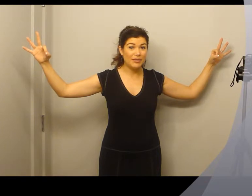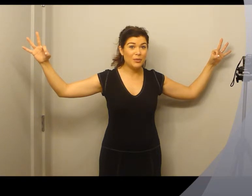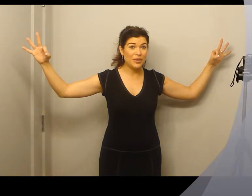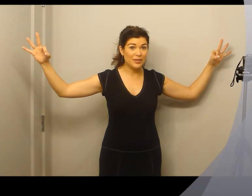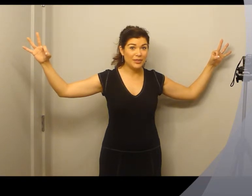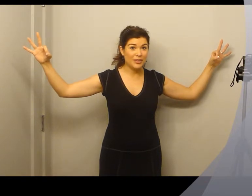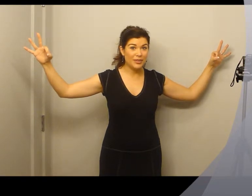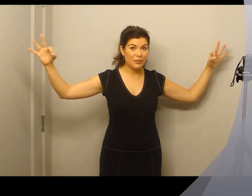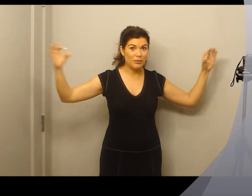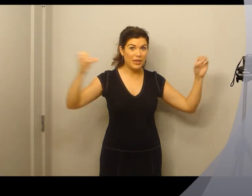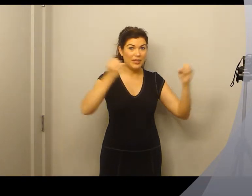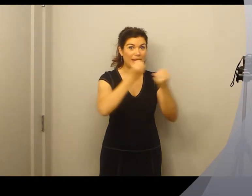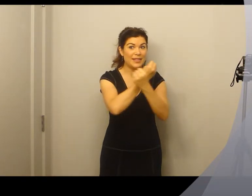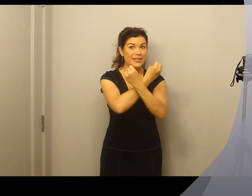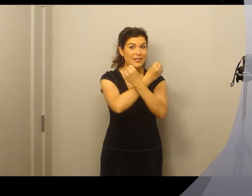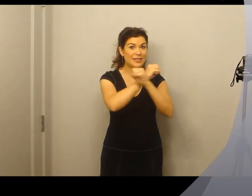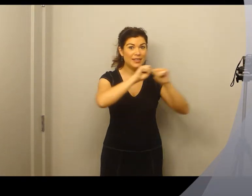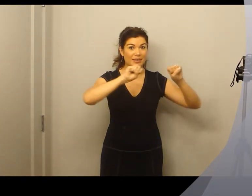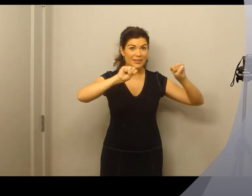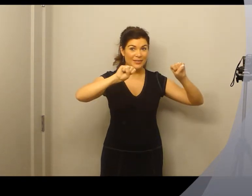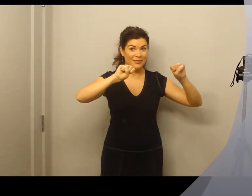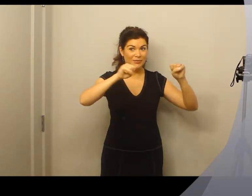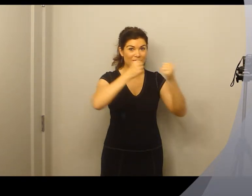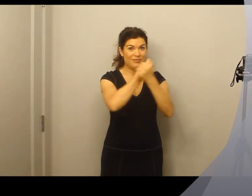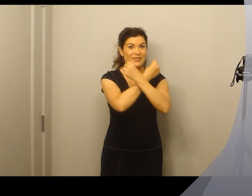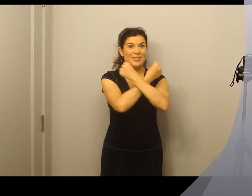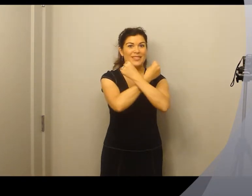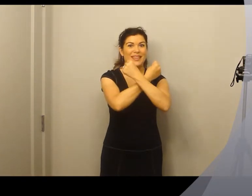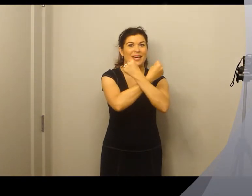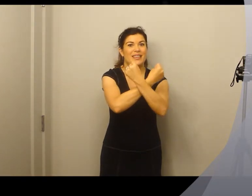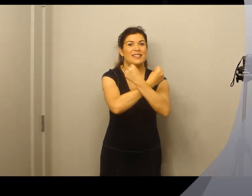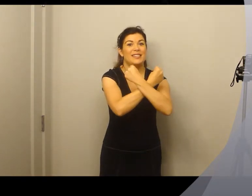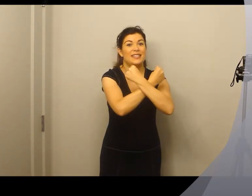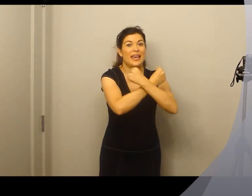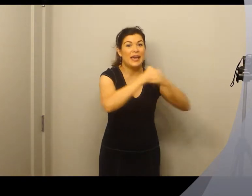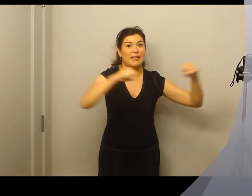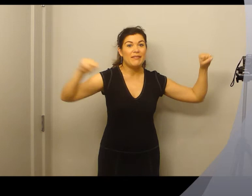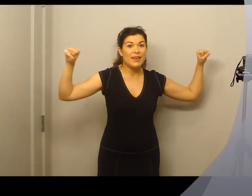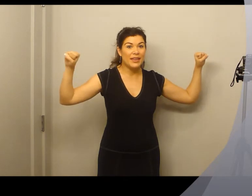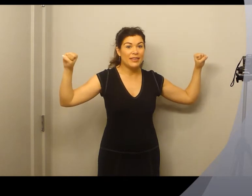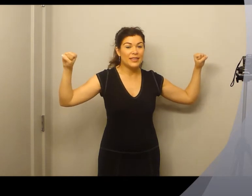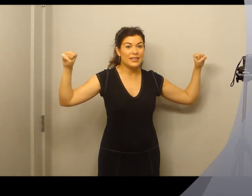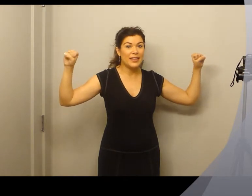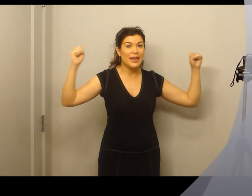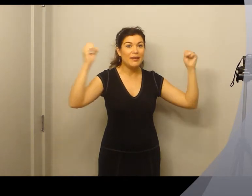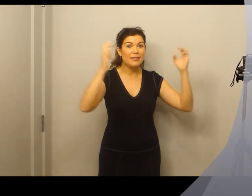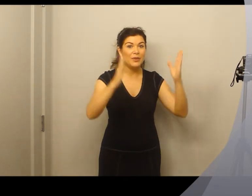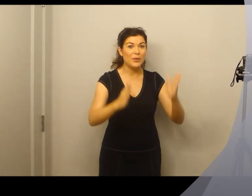the world. And we make the S's, say save, the